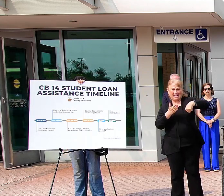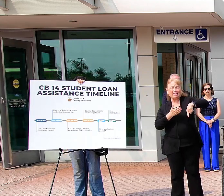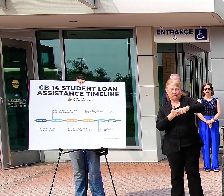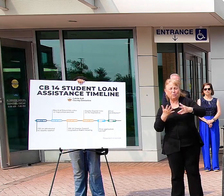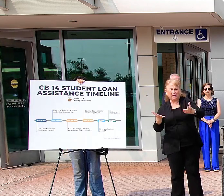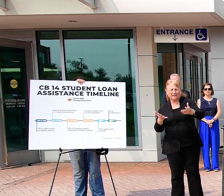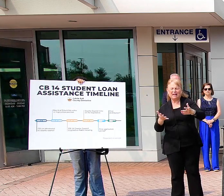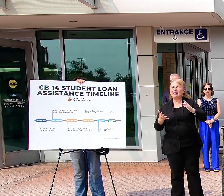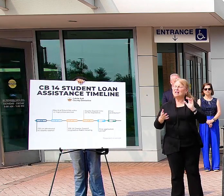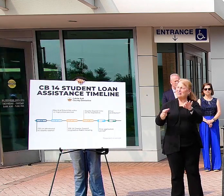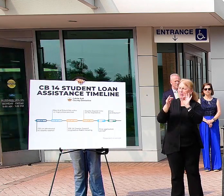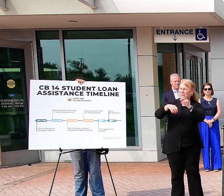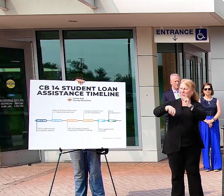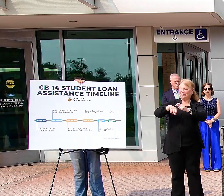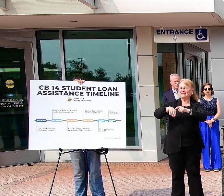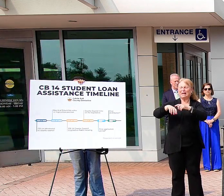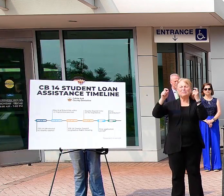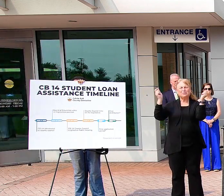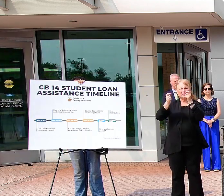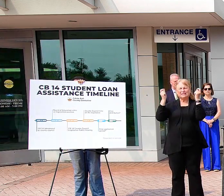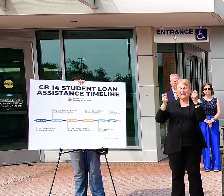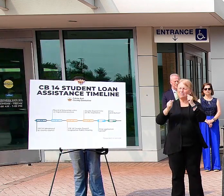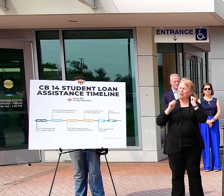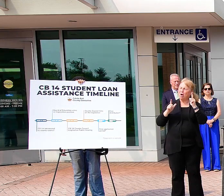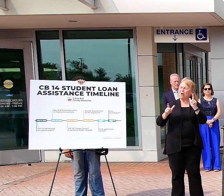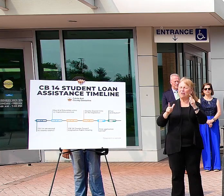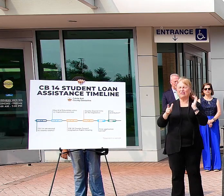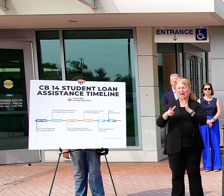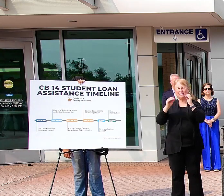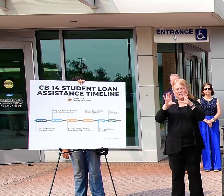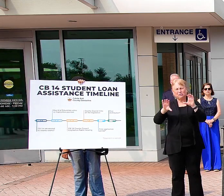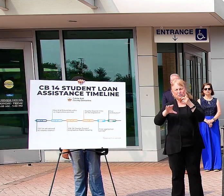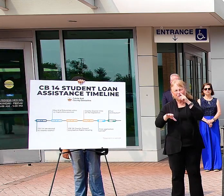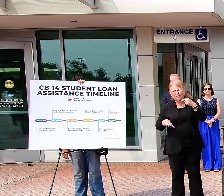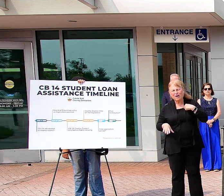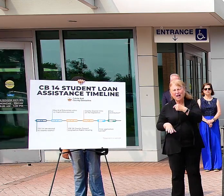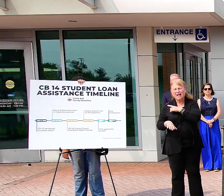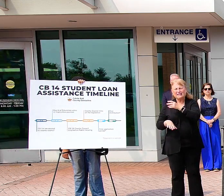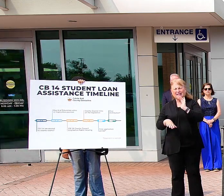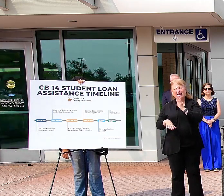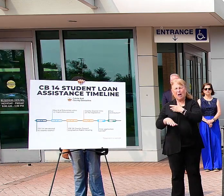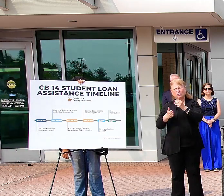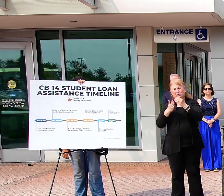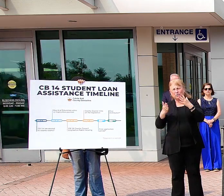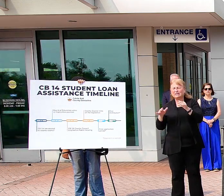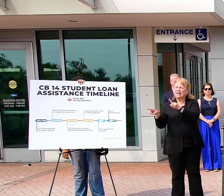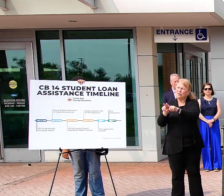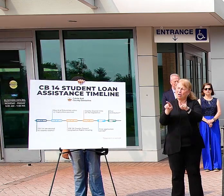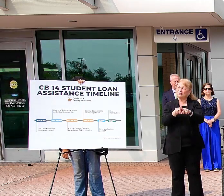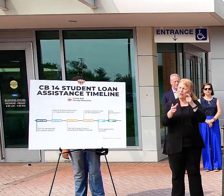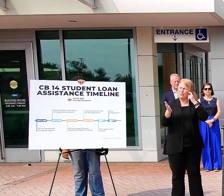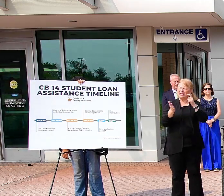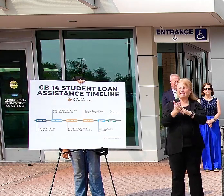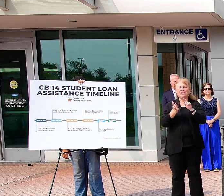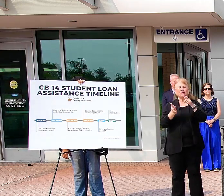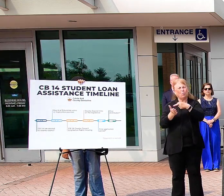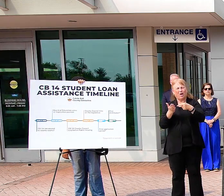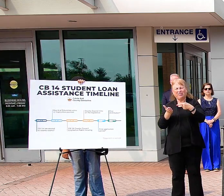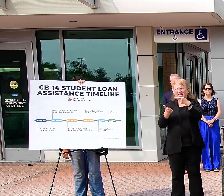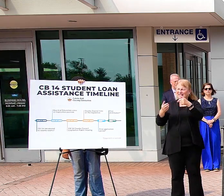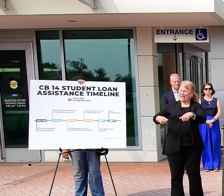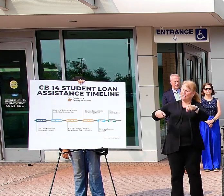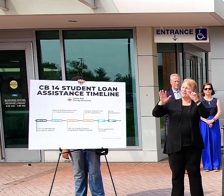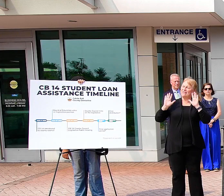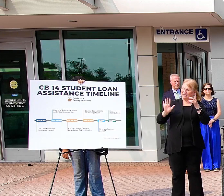week, it's the perfect time to not only celebrate all that our educators do for us and our students, but also acknowledge their